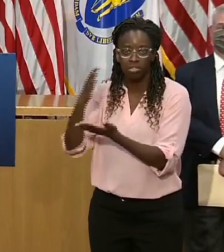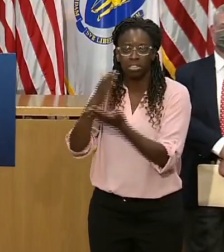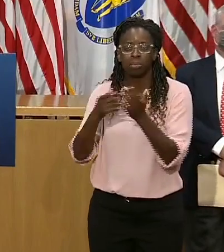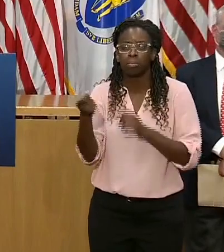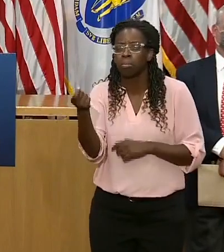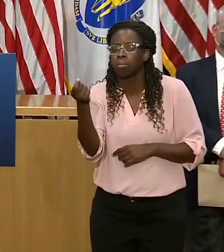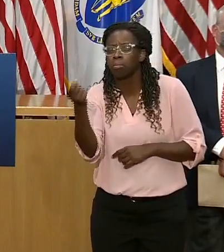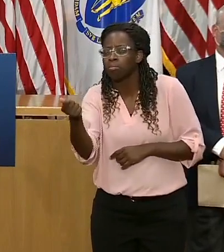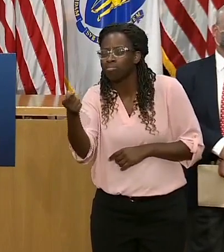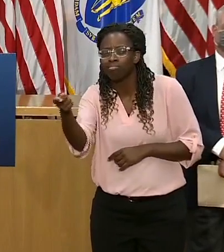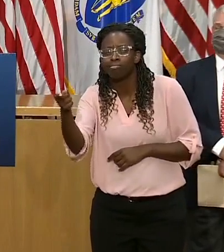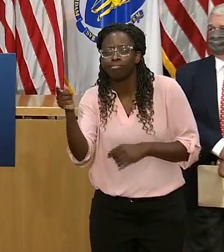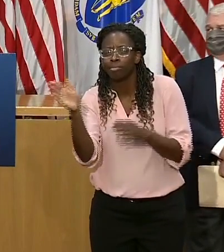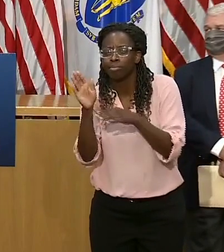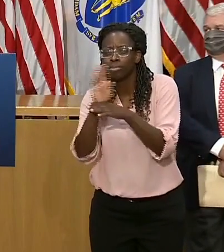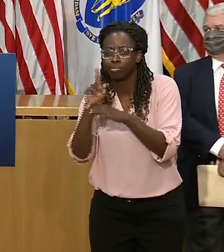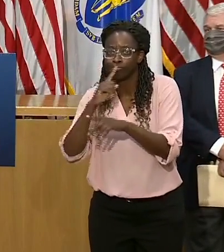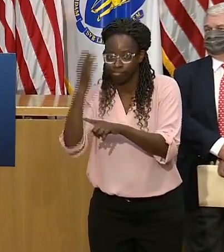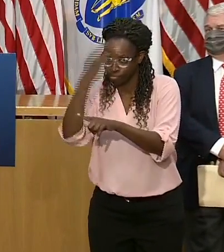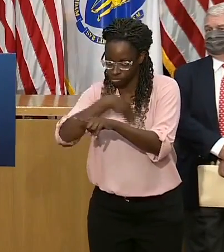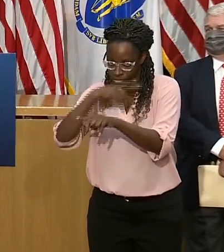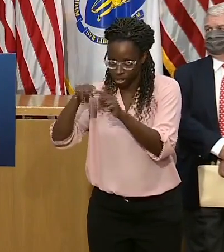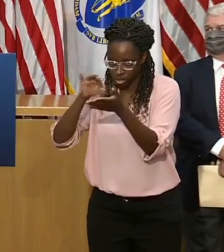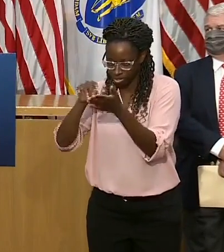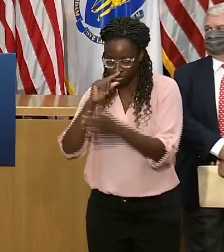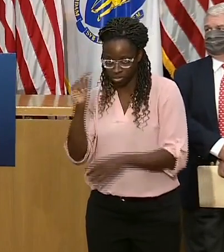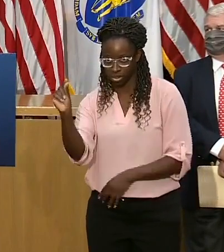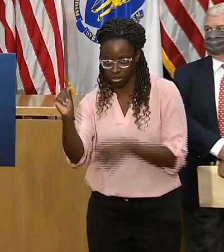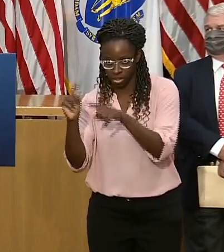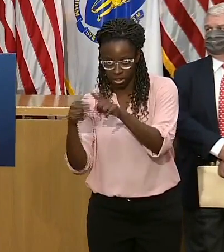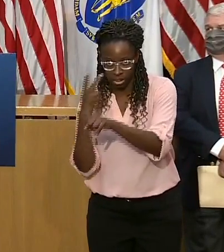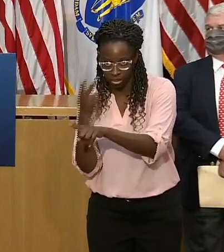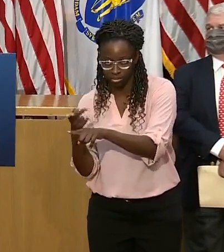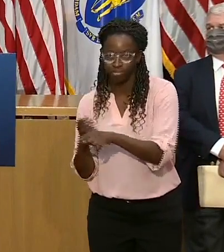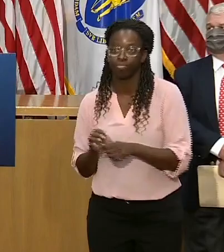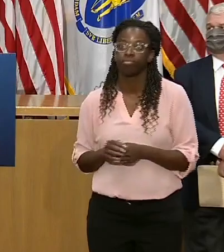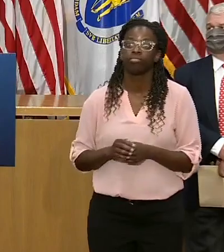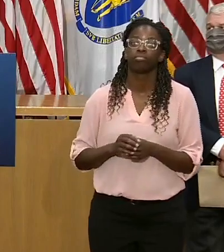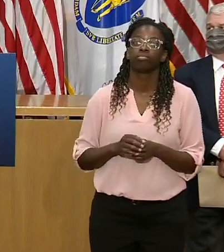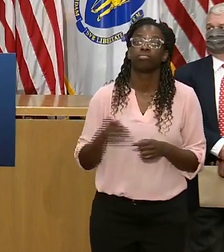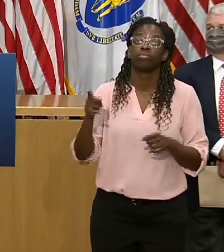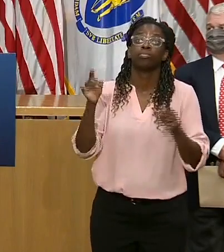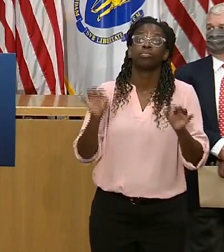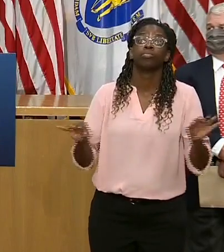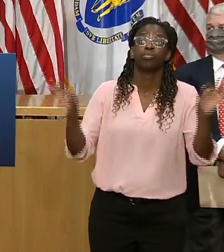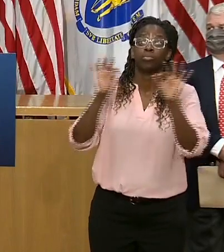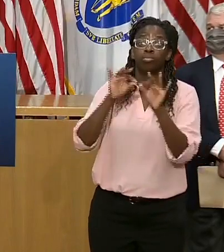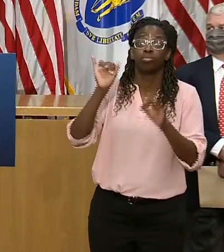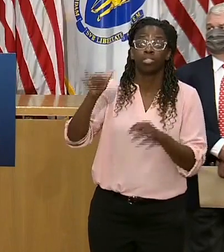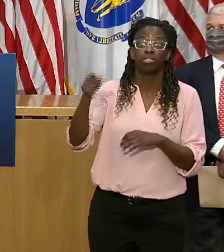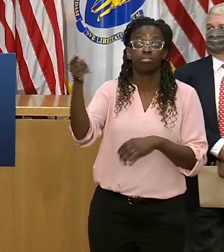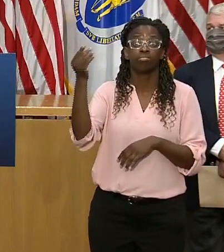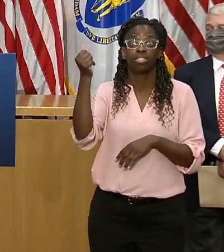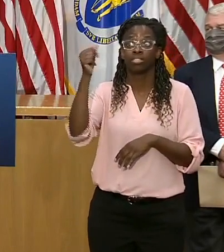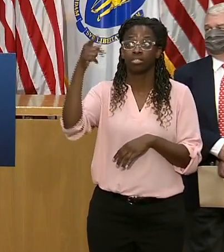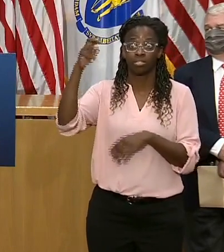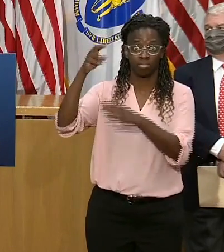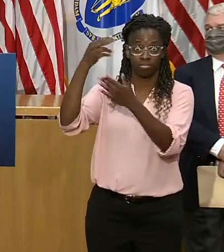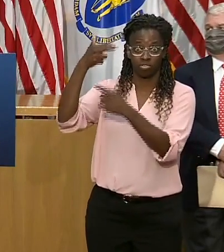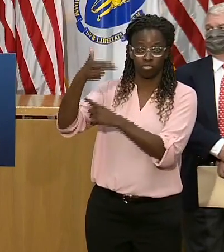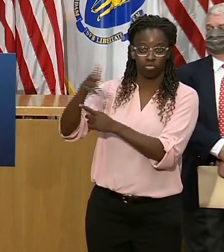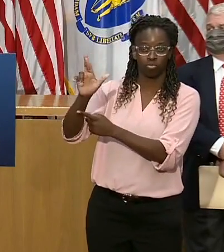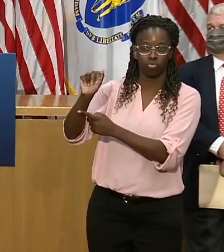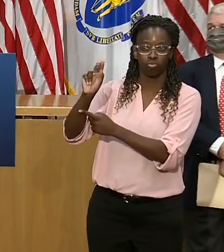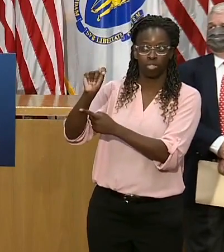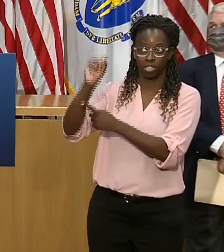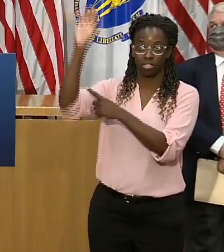seen those numbers as well. But it really speaks to the importance of getting these grants out the door to help these small companies now. And the reality is, if you look at